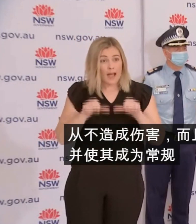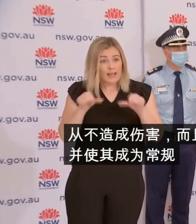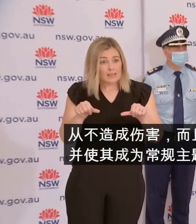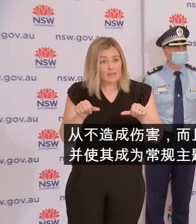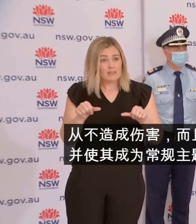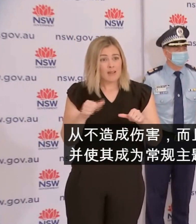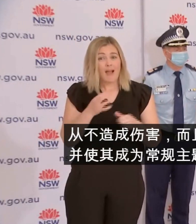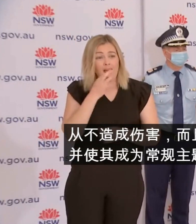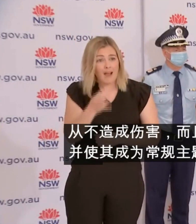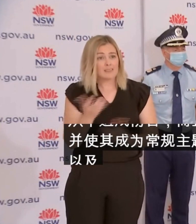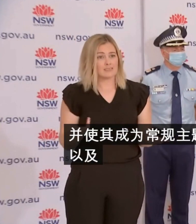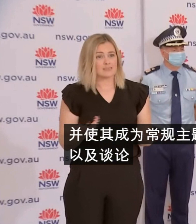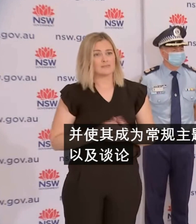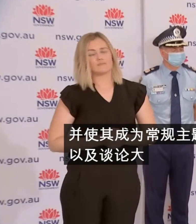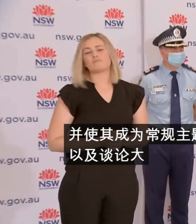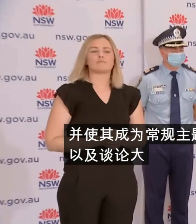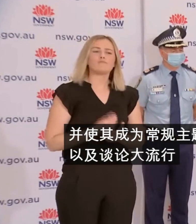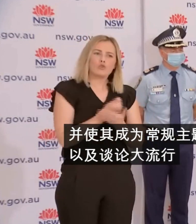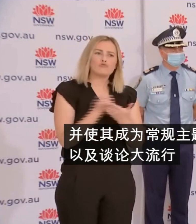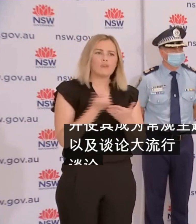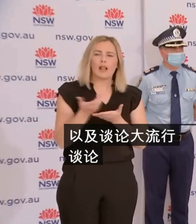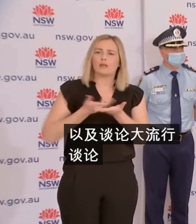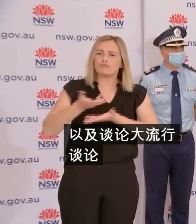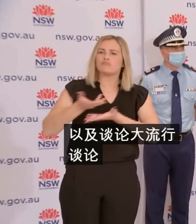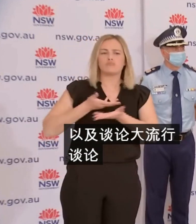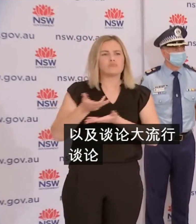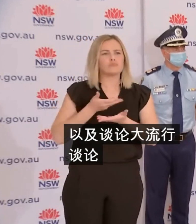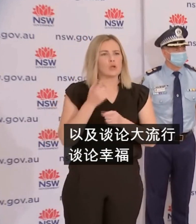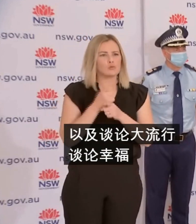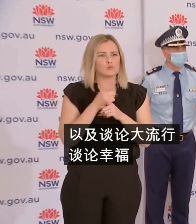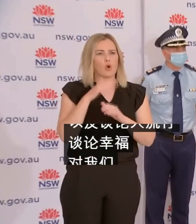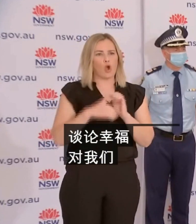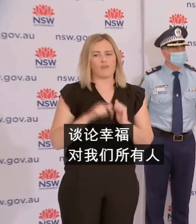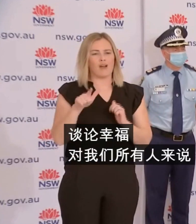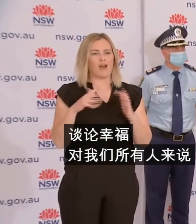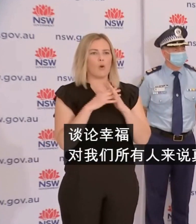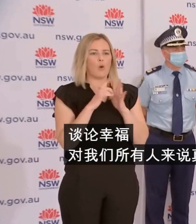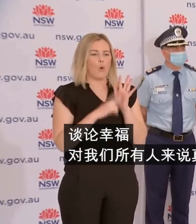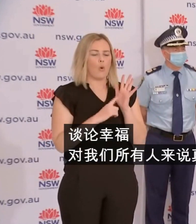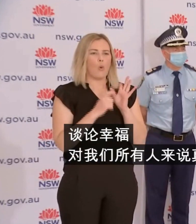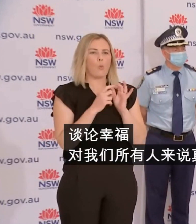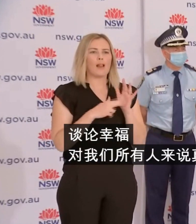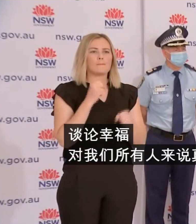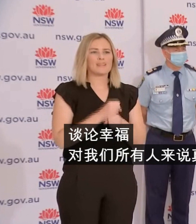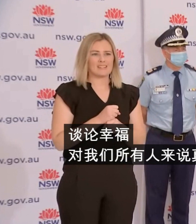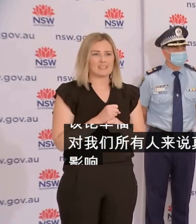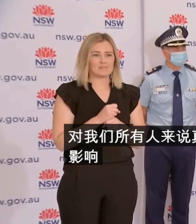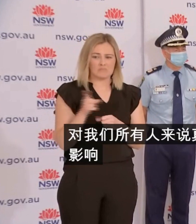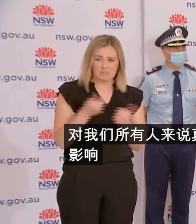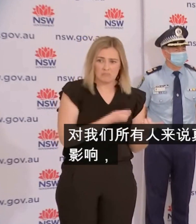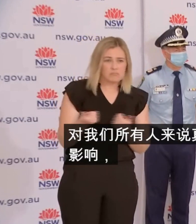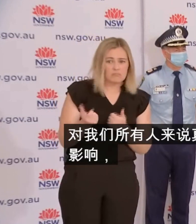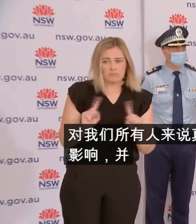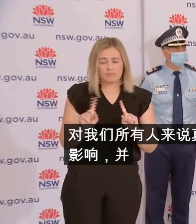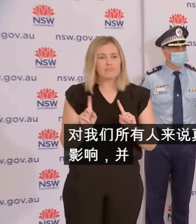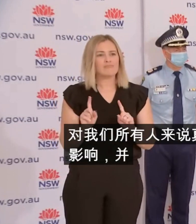making it a regular subject, as well as talking about the pandemic, talking about well-being is really critical for all of us. It will minimise the